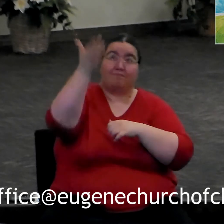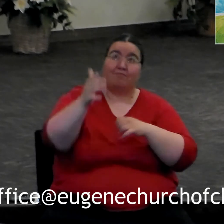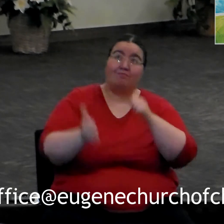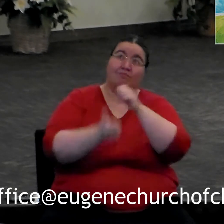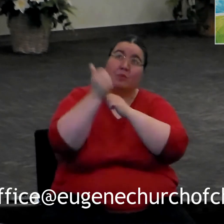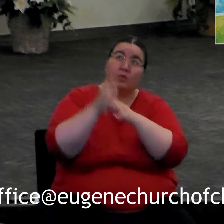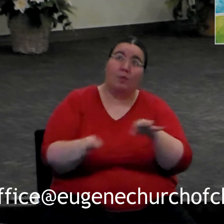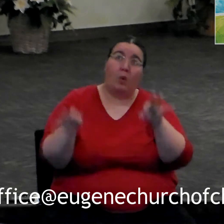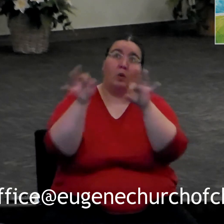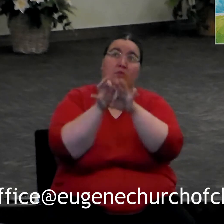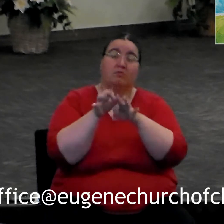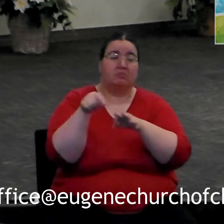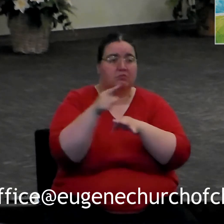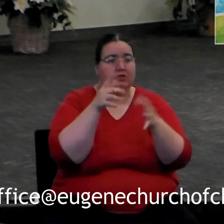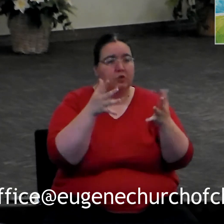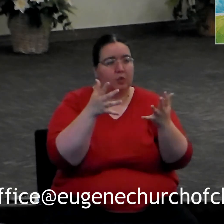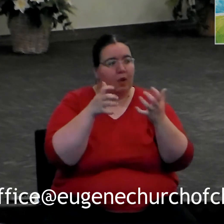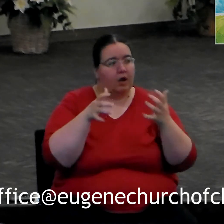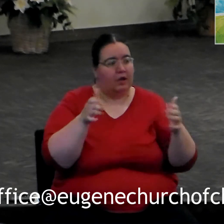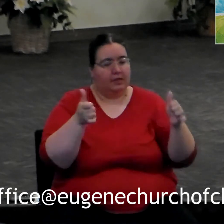Whatever needs you may have this morning please come as we stand and sing.